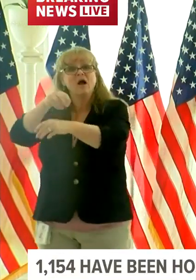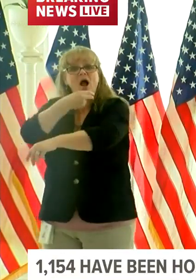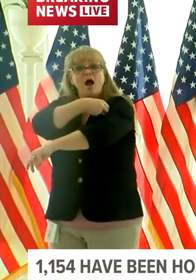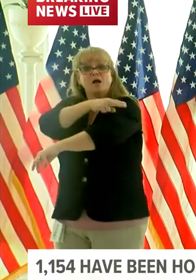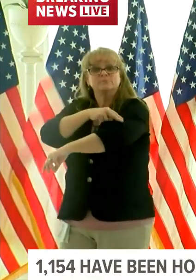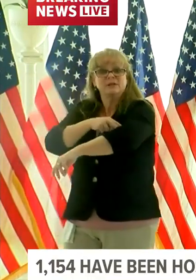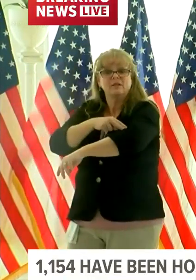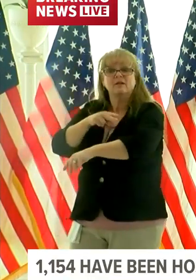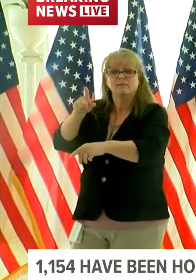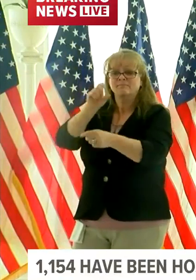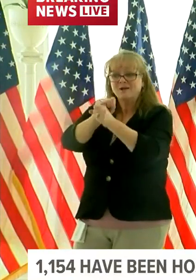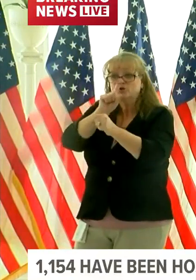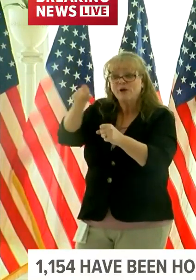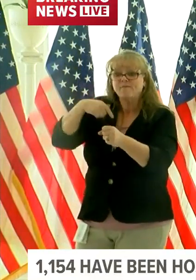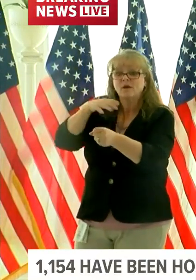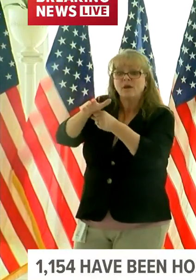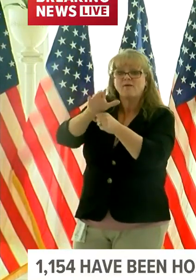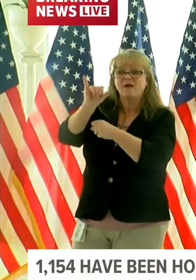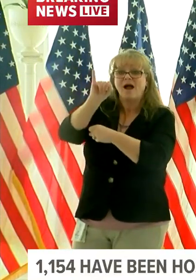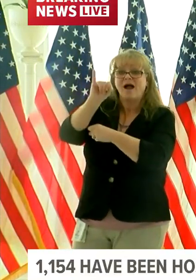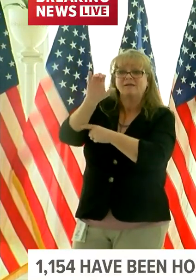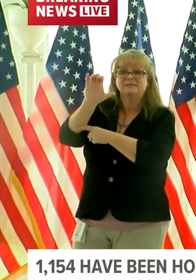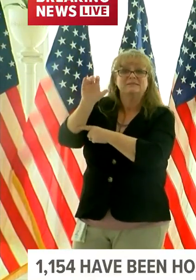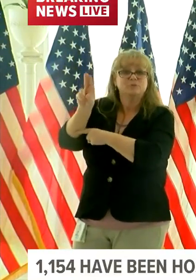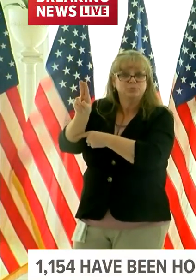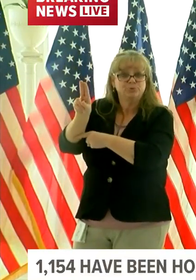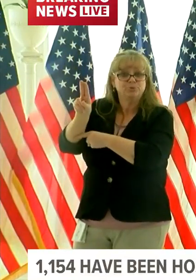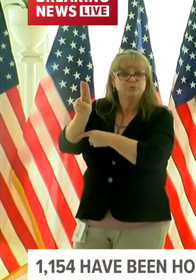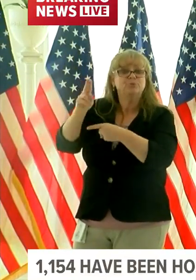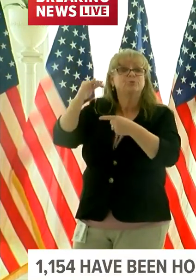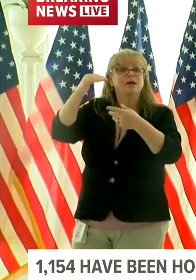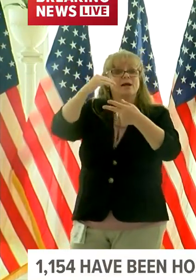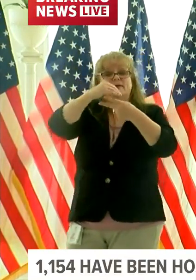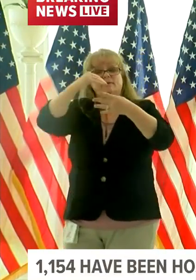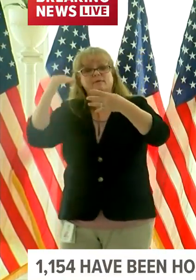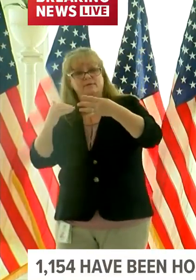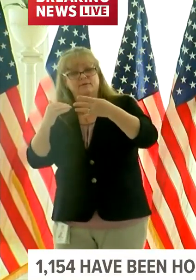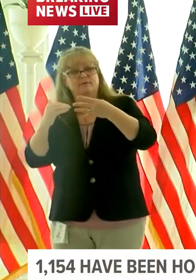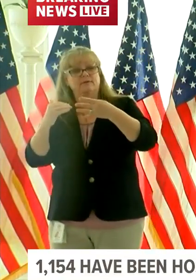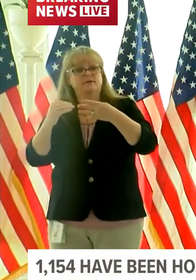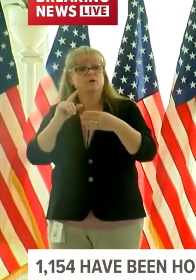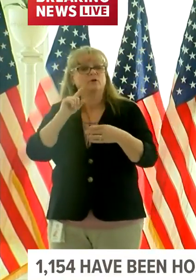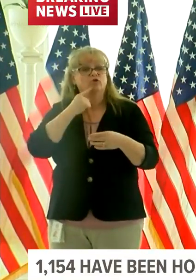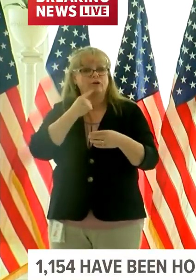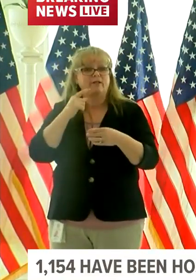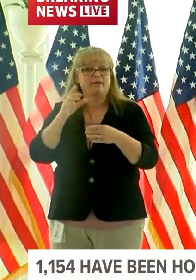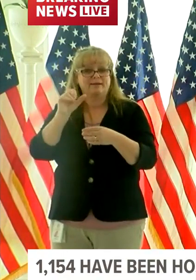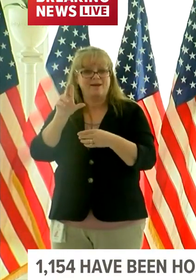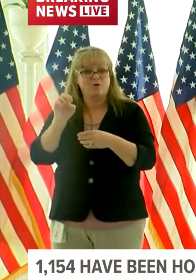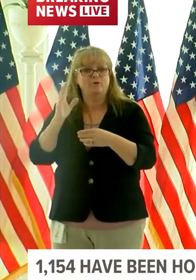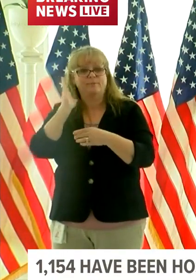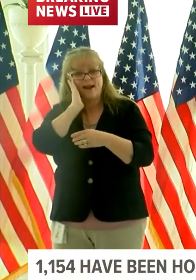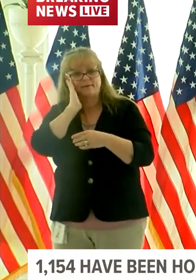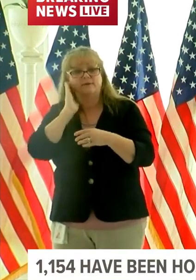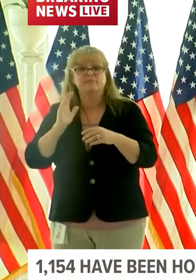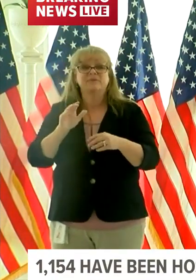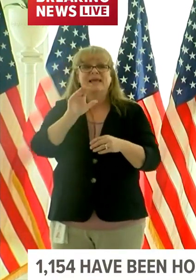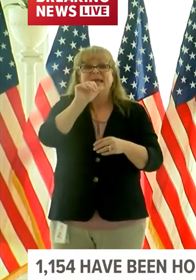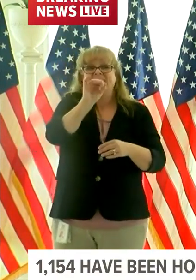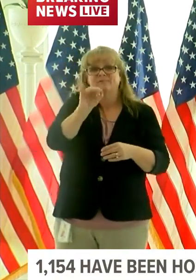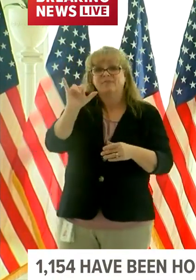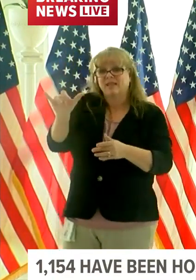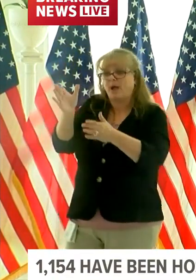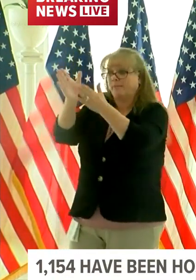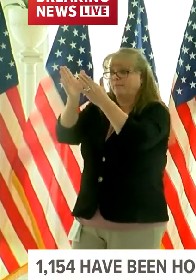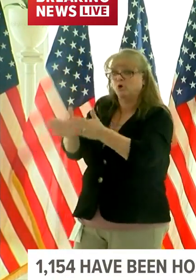need hospitalization but is still contagious and lives in a nursing home is not discharged to the nursing home. They need to be discharged to